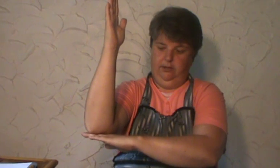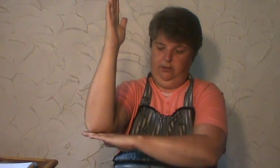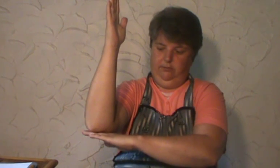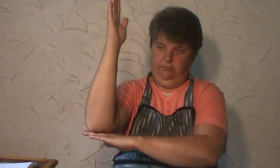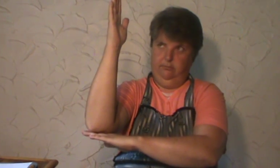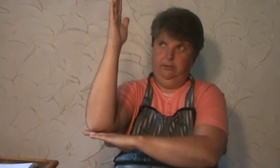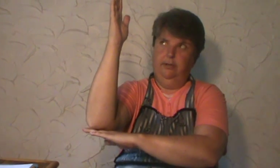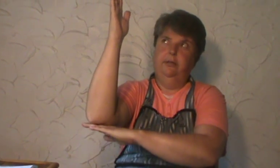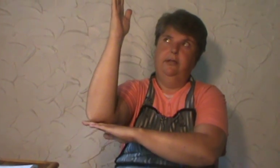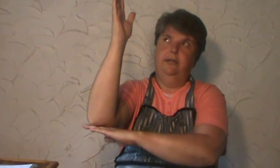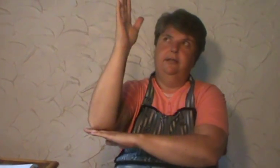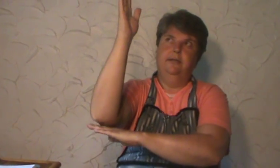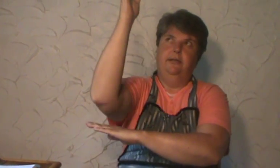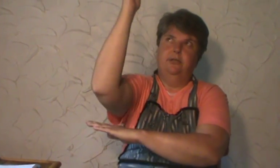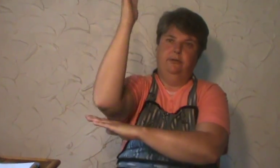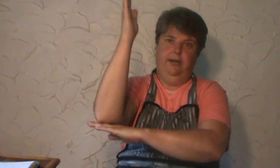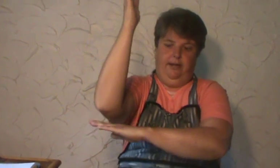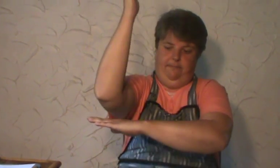Noon. The sun is straight up.